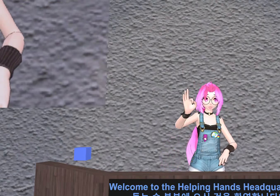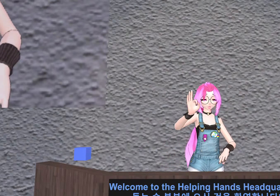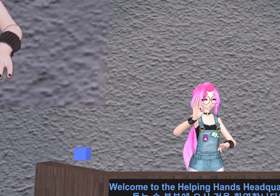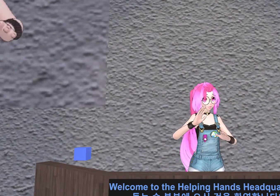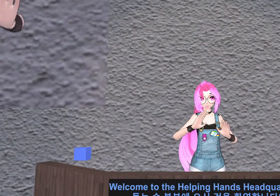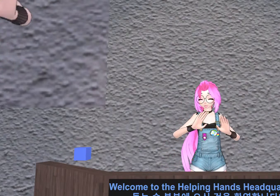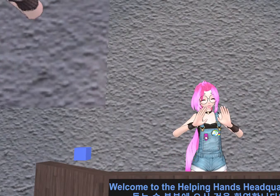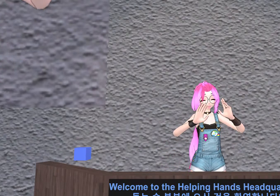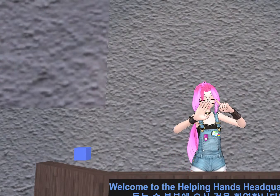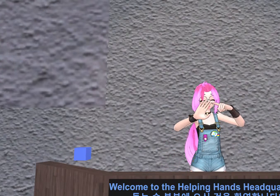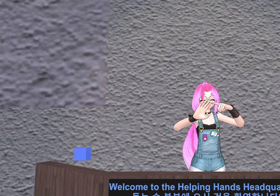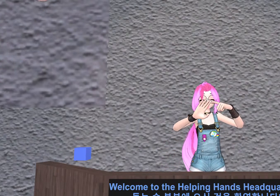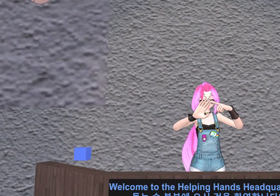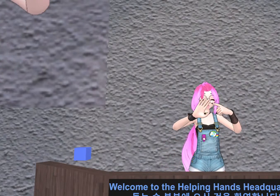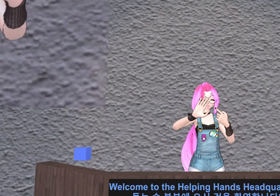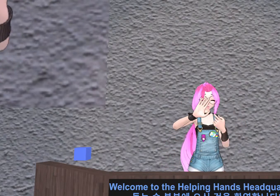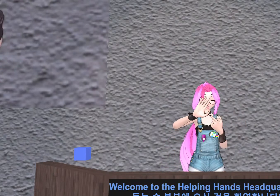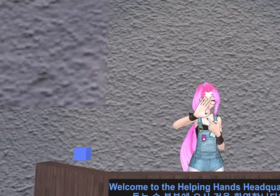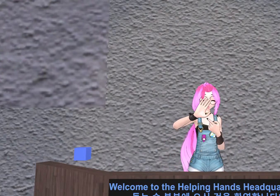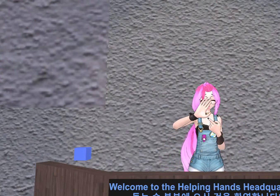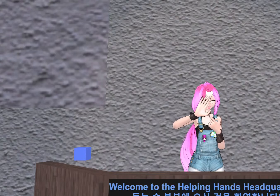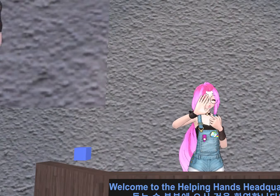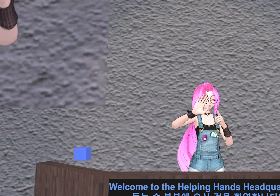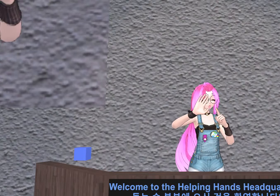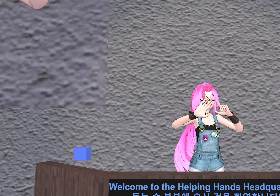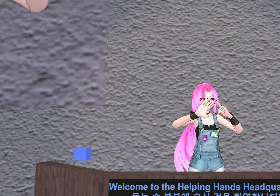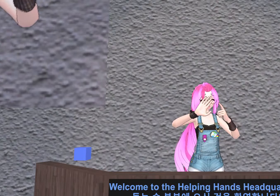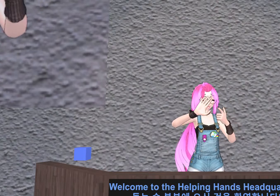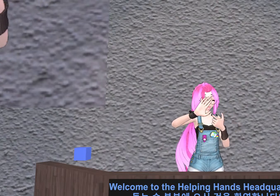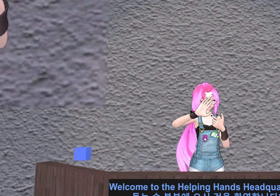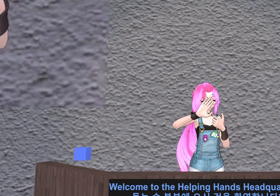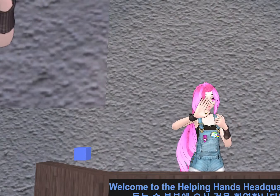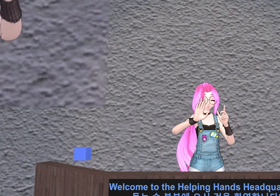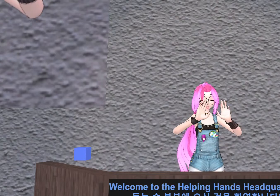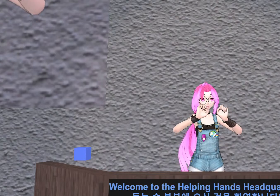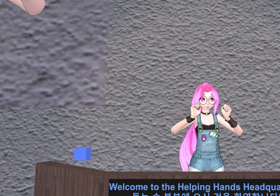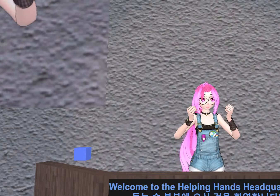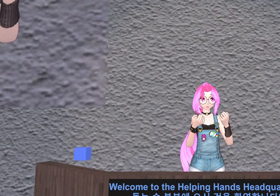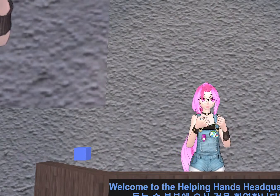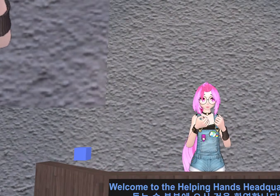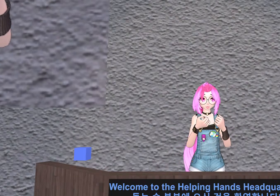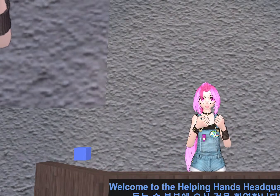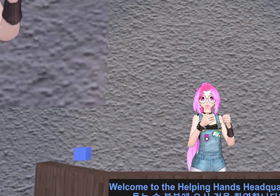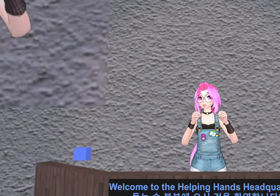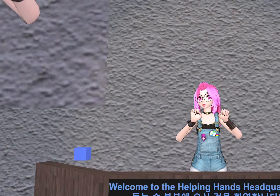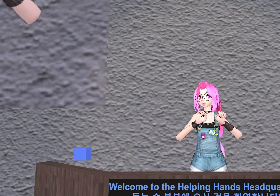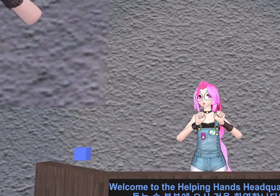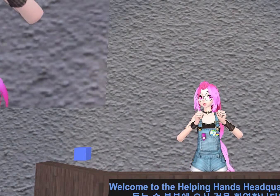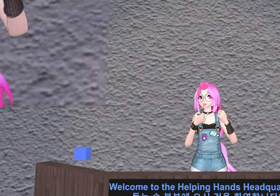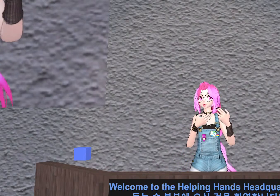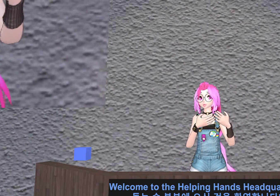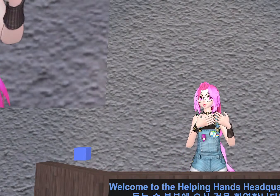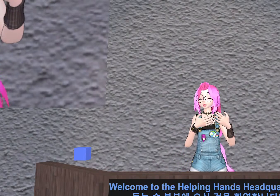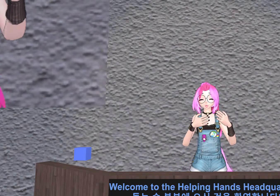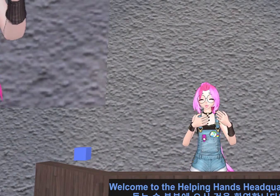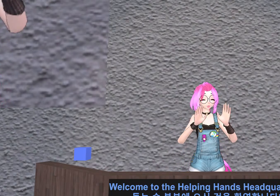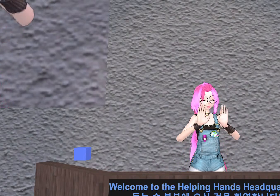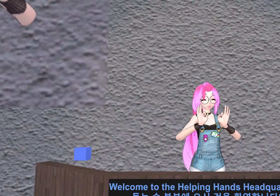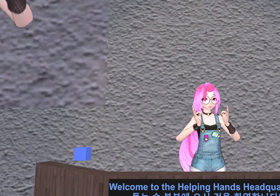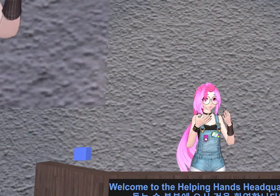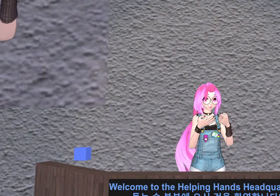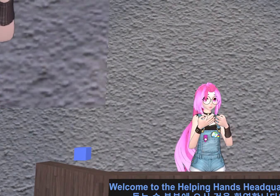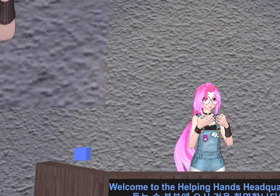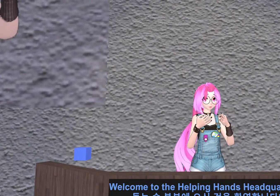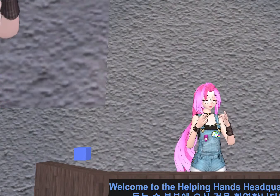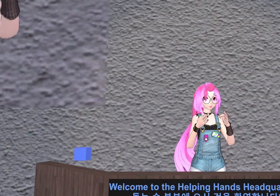Family, you're going to have 2 F hands. If you don't have index, you could do this, indicating that it's an F. And you could either do closed hands or